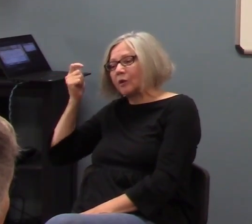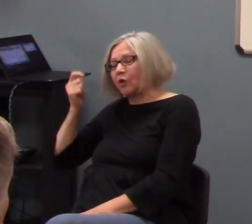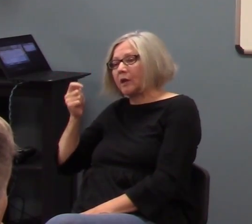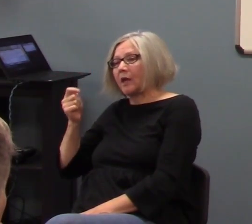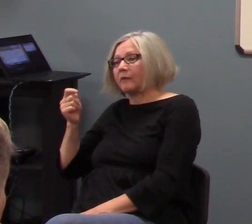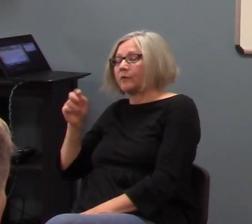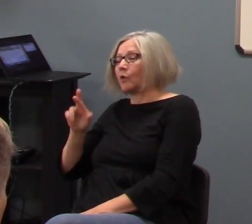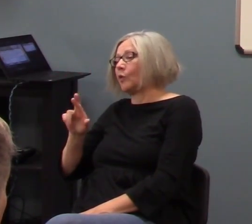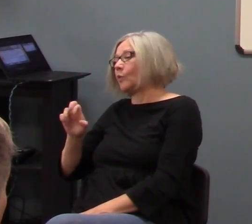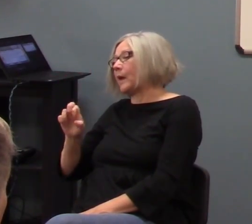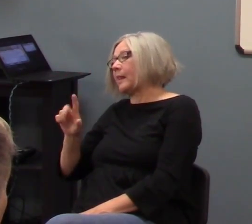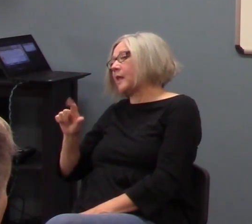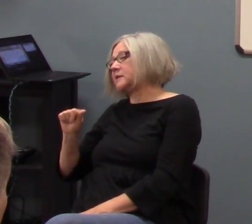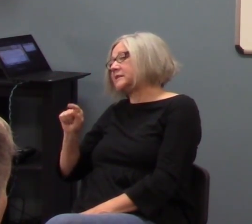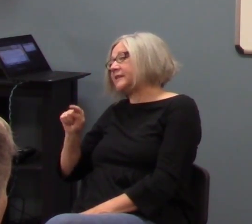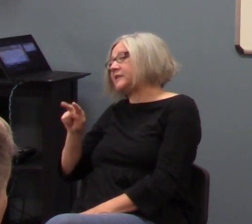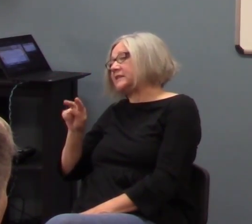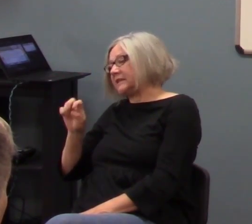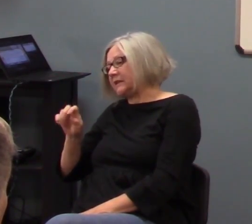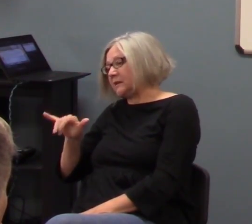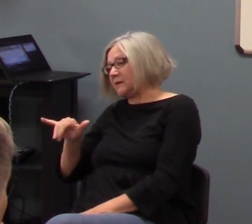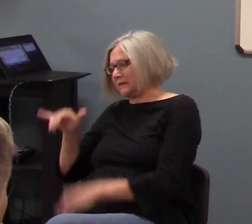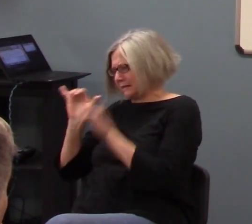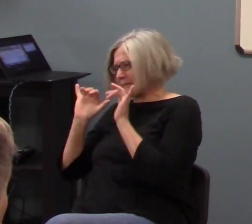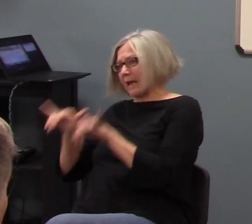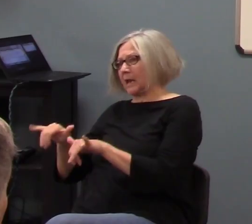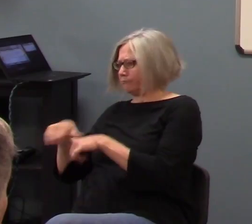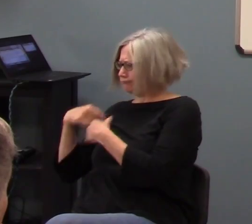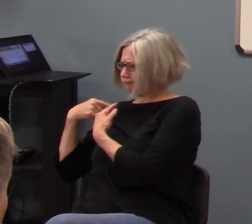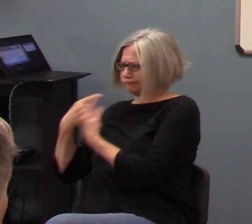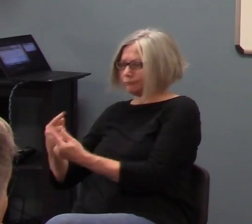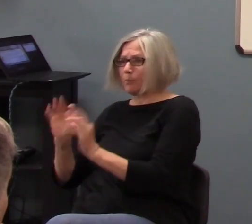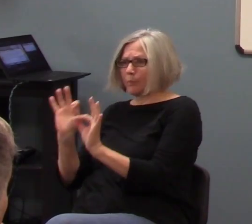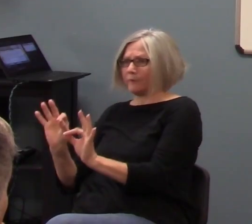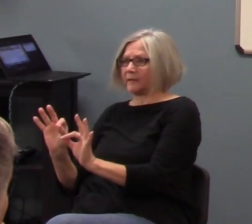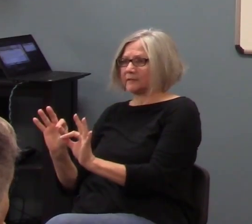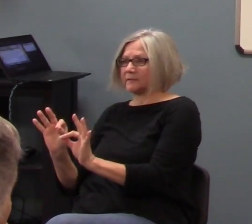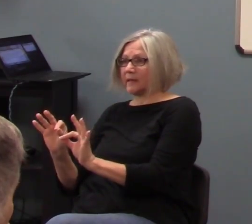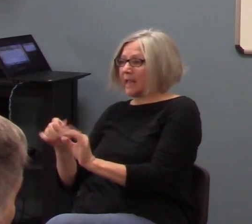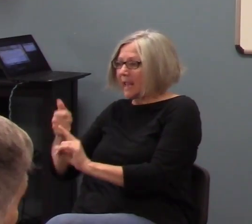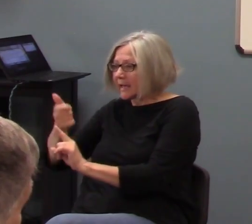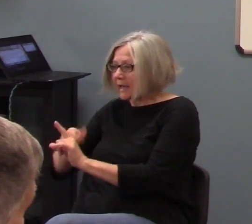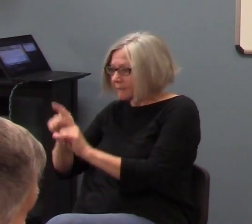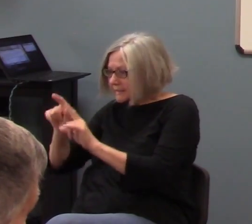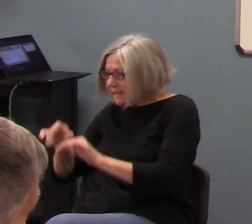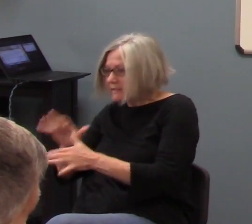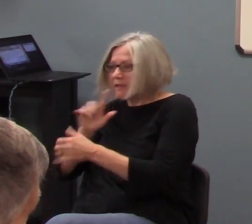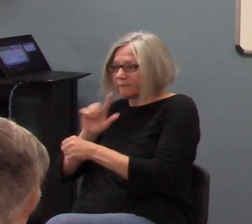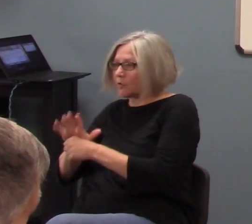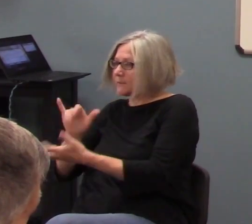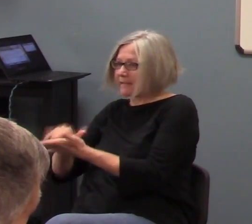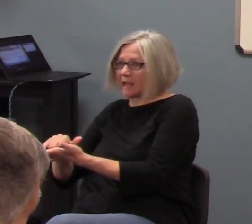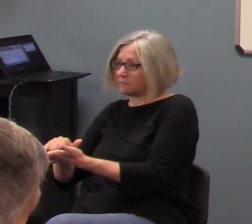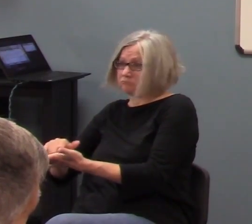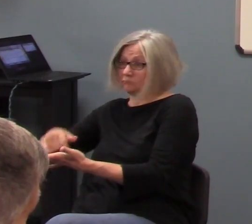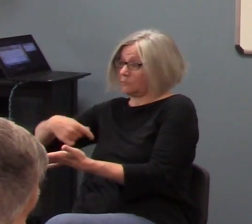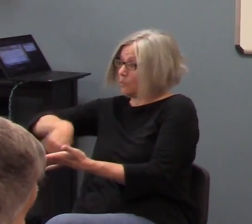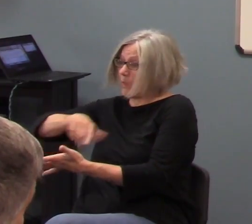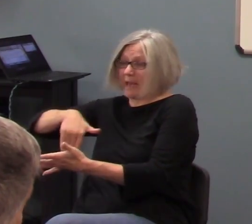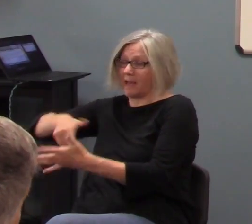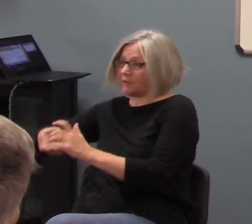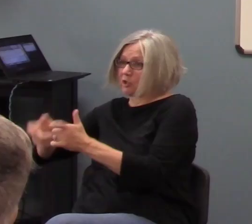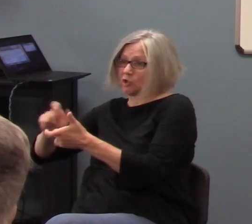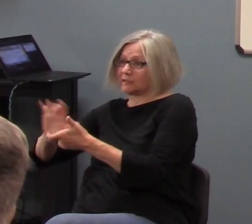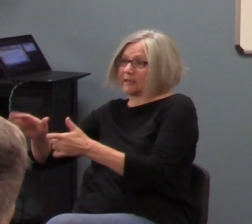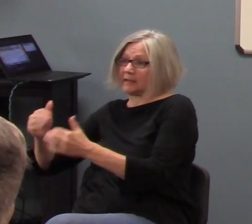came up with in the very early 1900s. I mean, they're perfect, and every test we can do confirms them. We haven't adjusted those